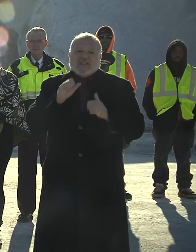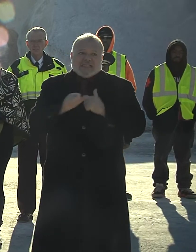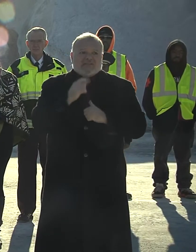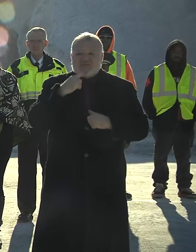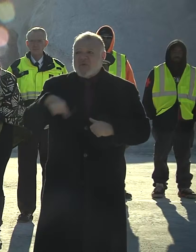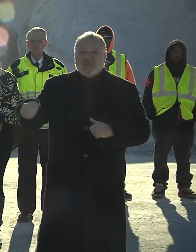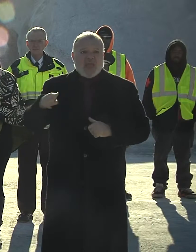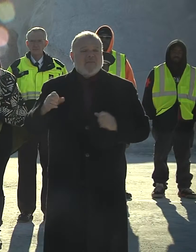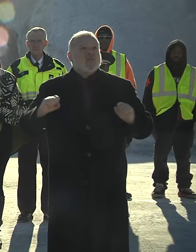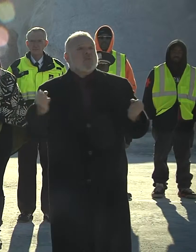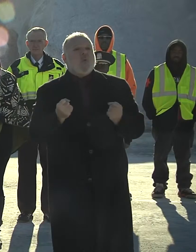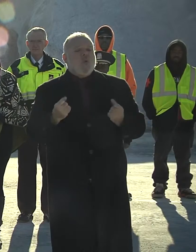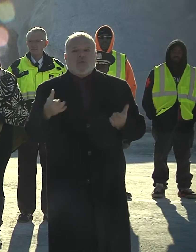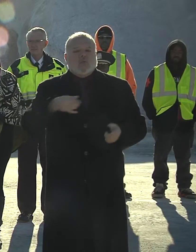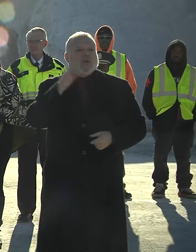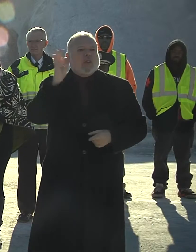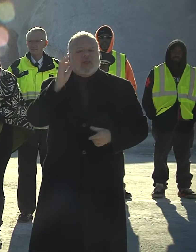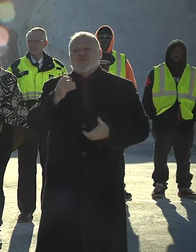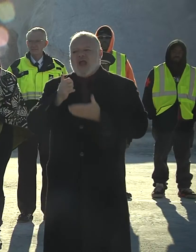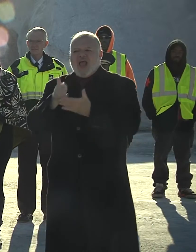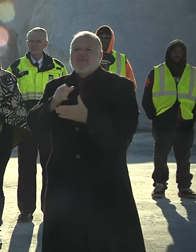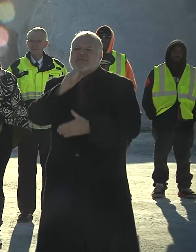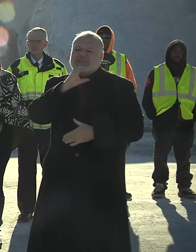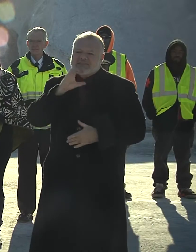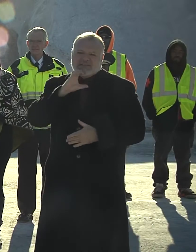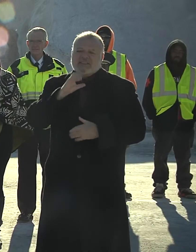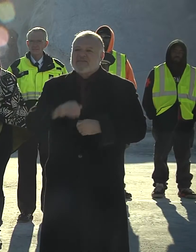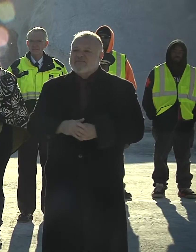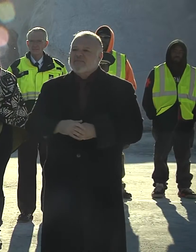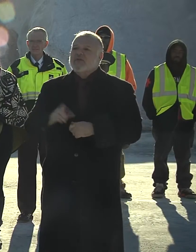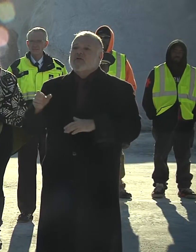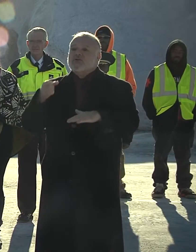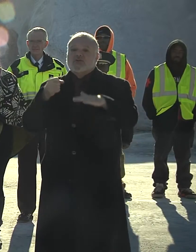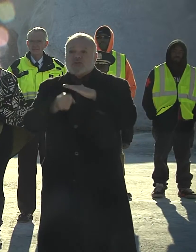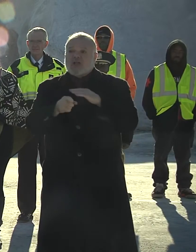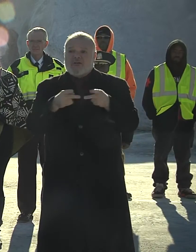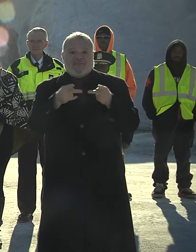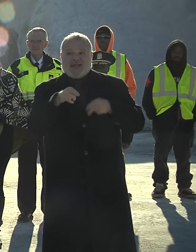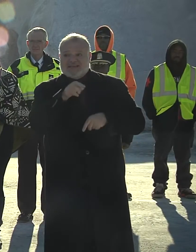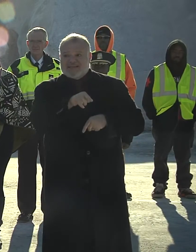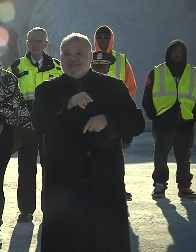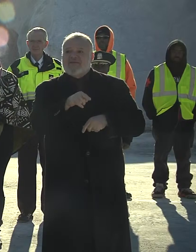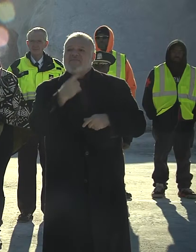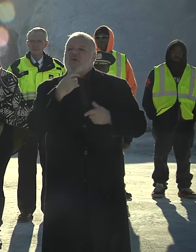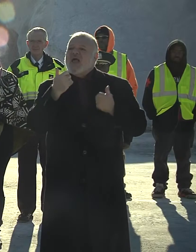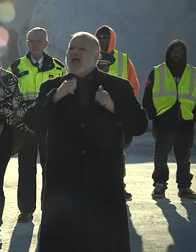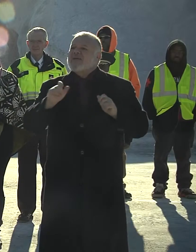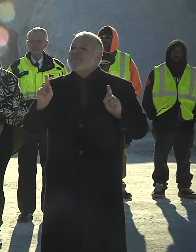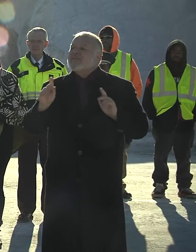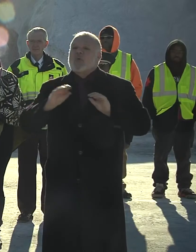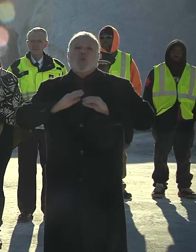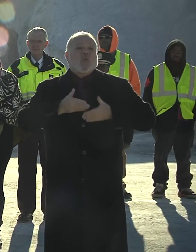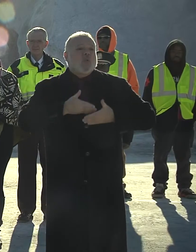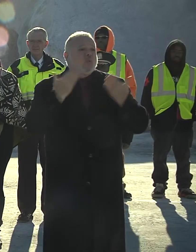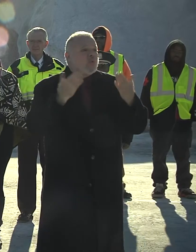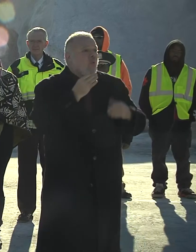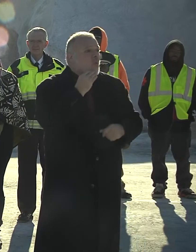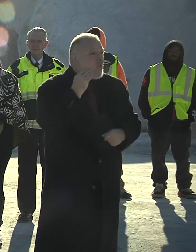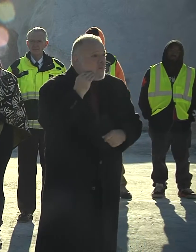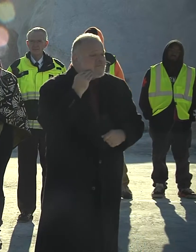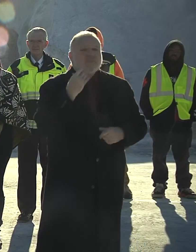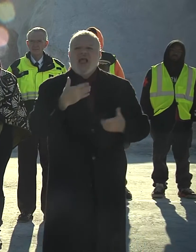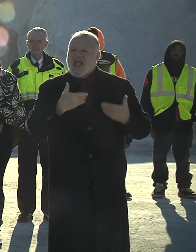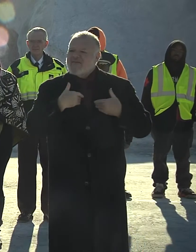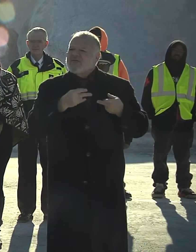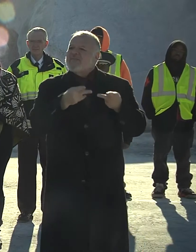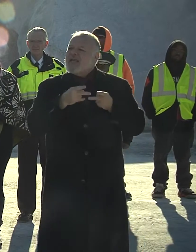to ensure there is safe shelter space for anyone who needs it. We also have resources for our older residents who can call 311 and